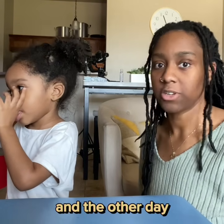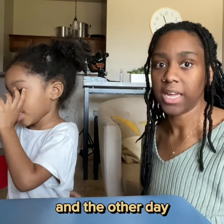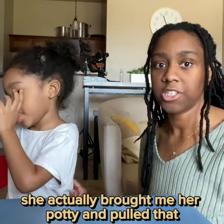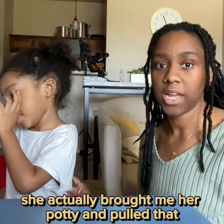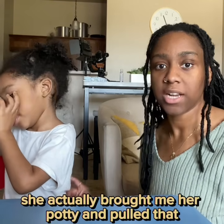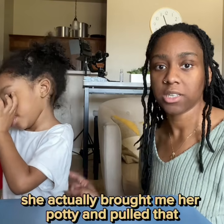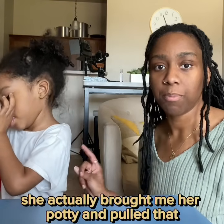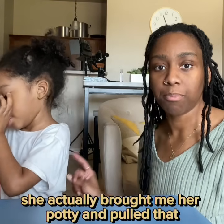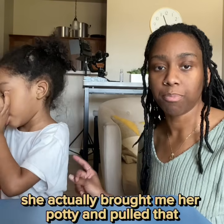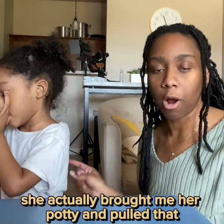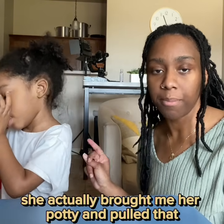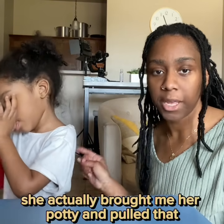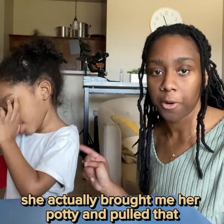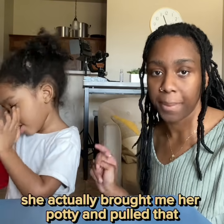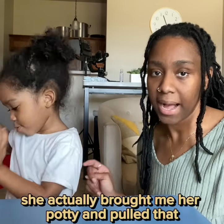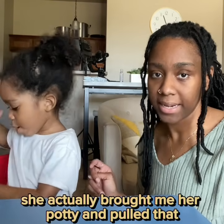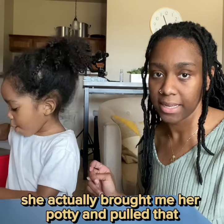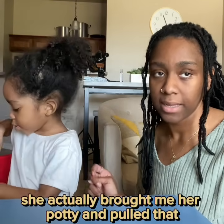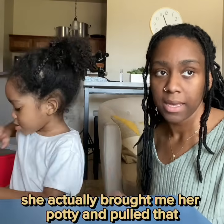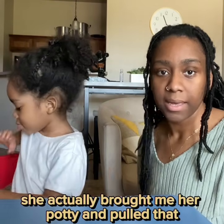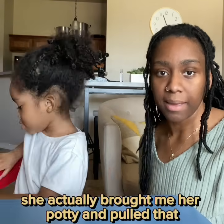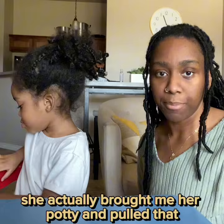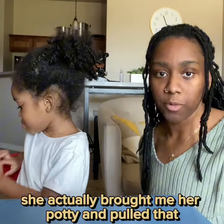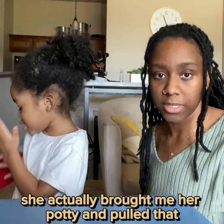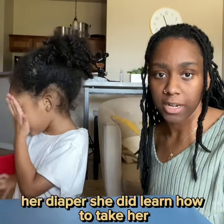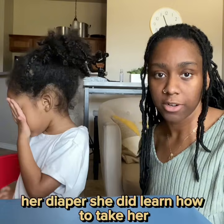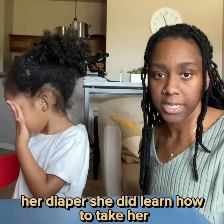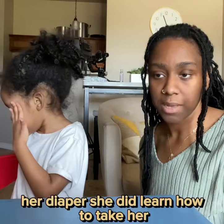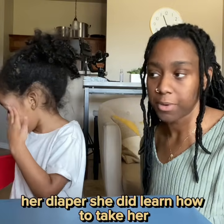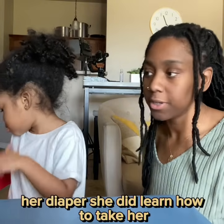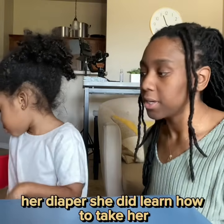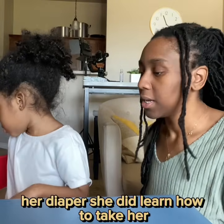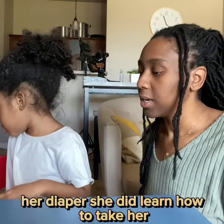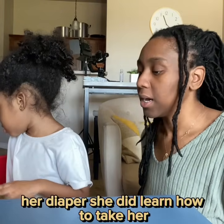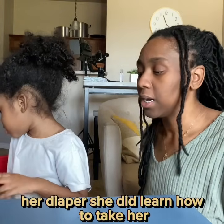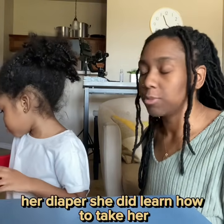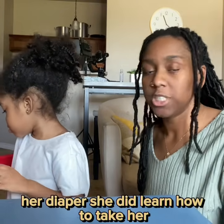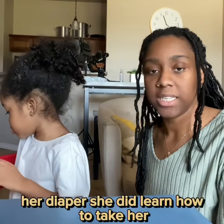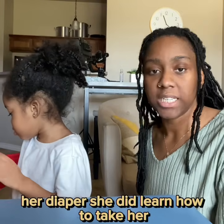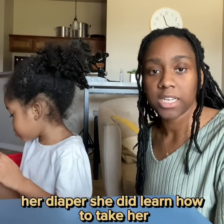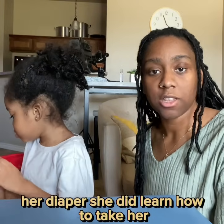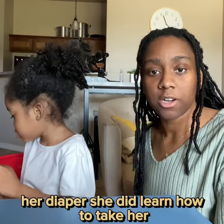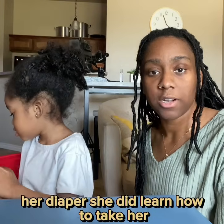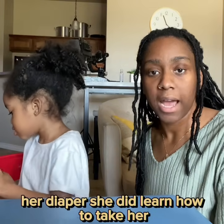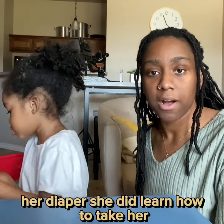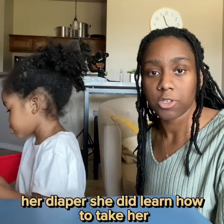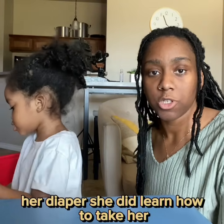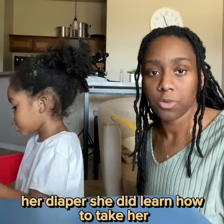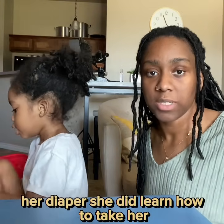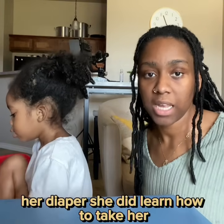she actually brought me her potty and pulled at her diaper. She did learn how to take